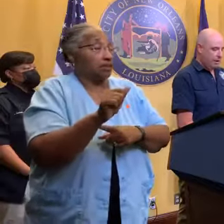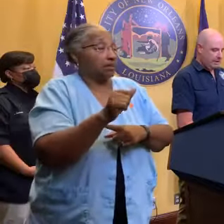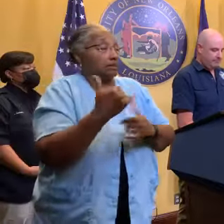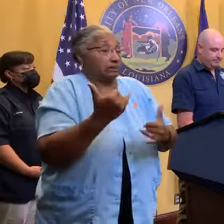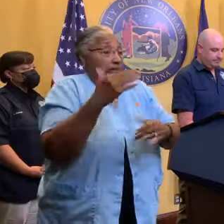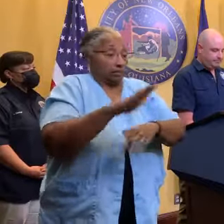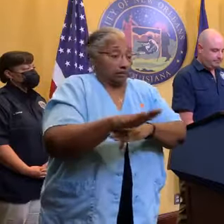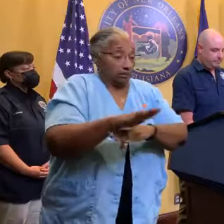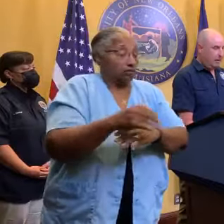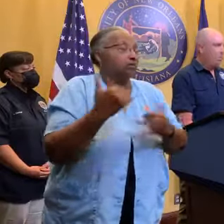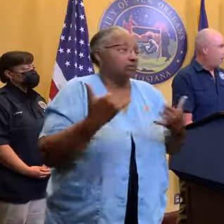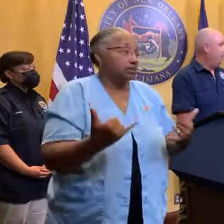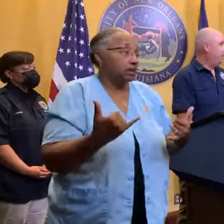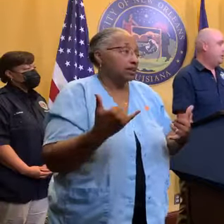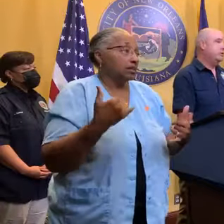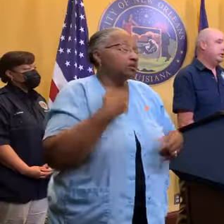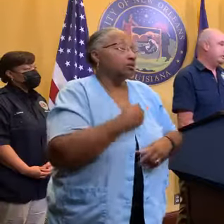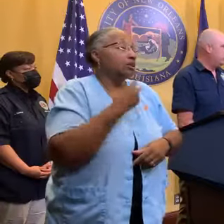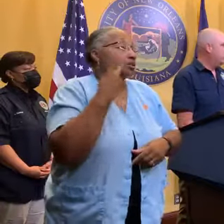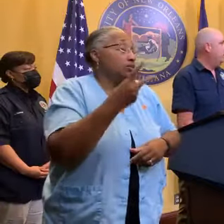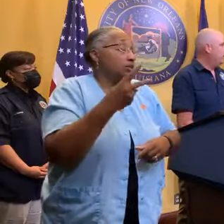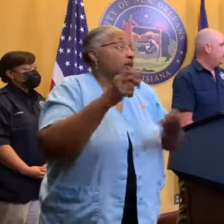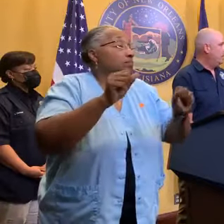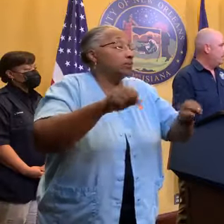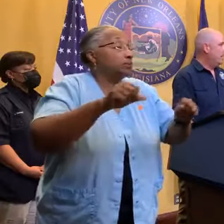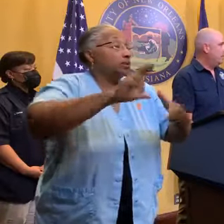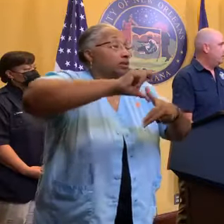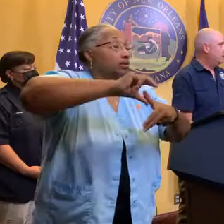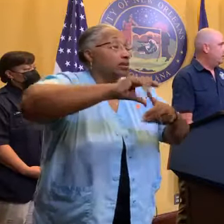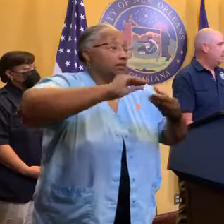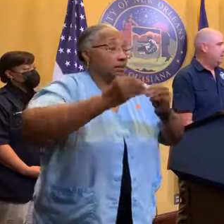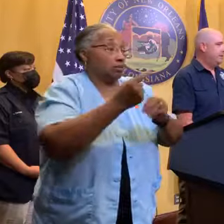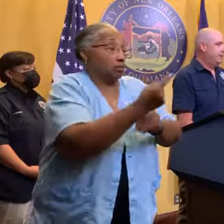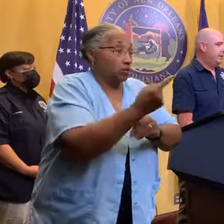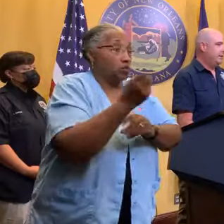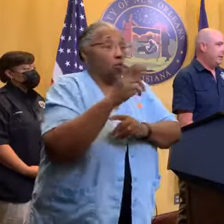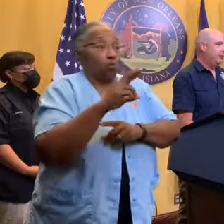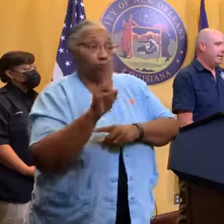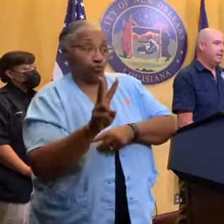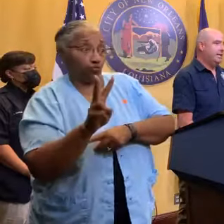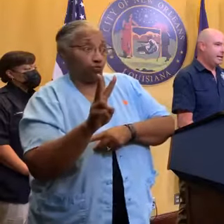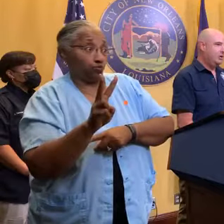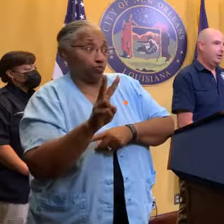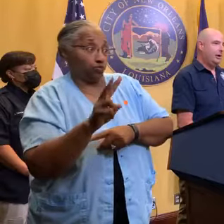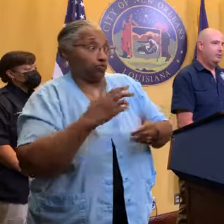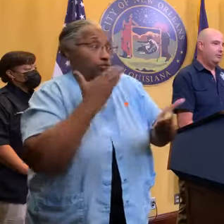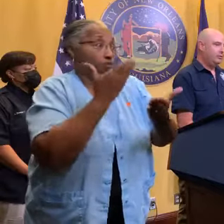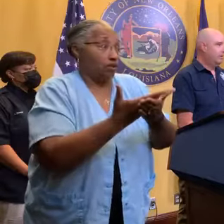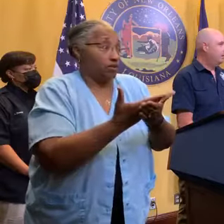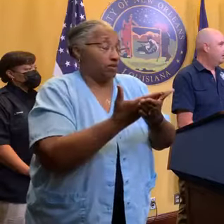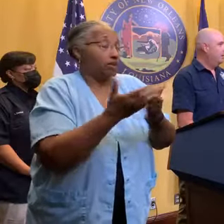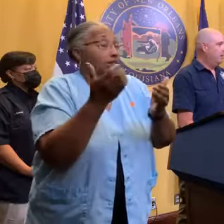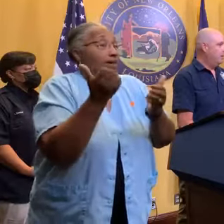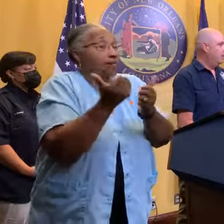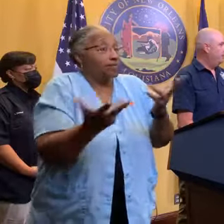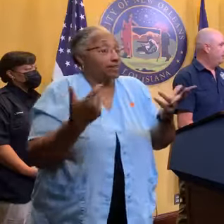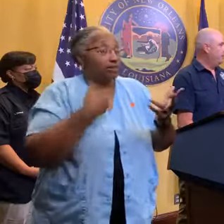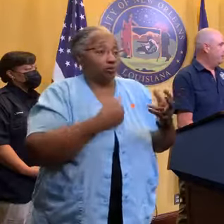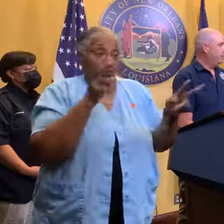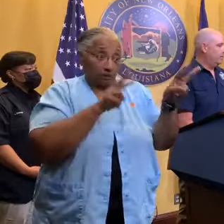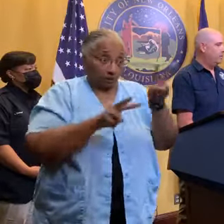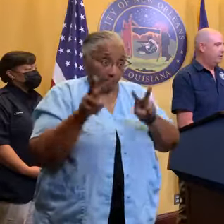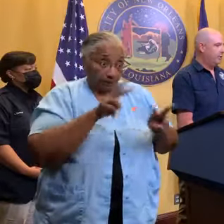looking at a 1, potentially a 2, making landfall. And every indication, as we've seen, we all